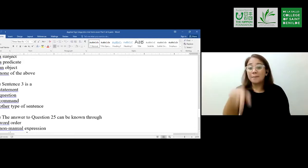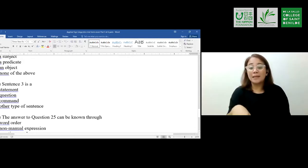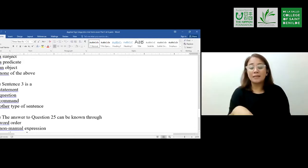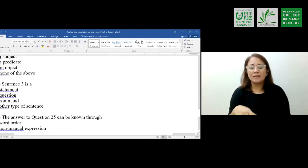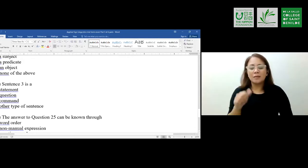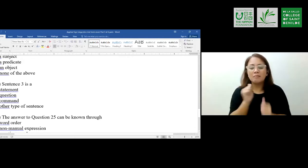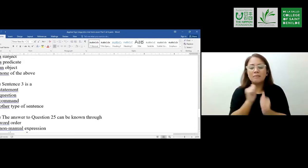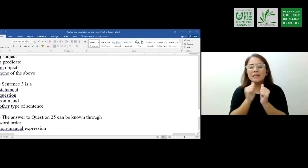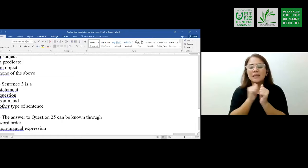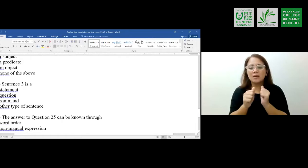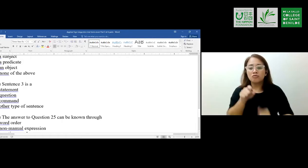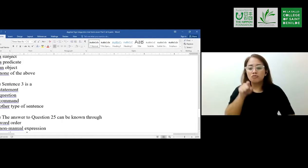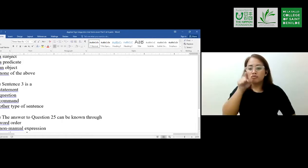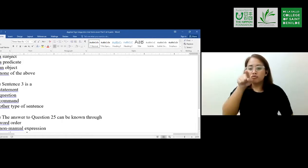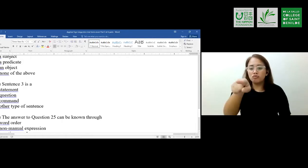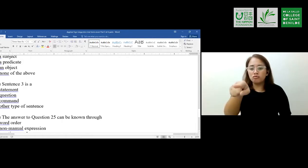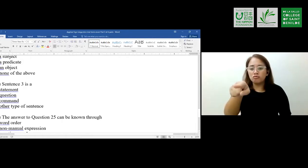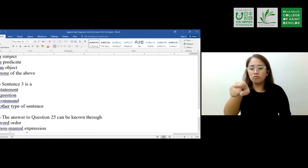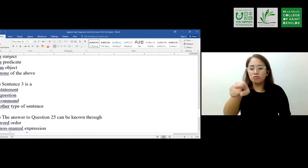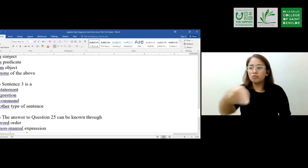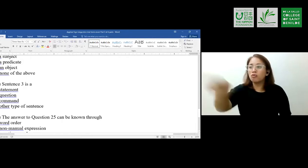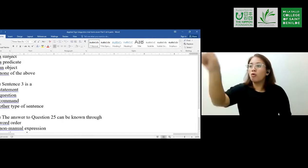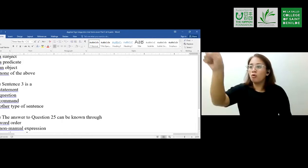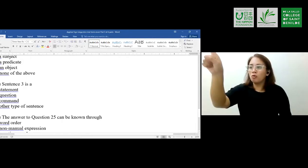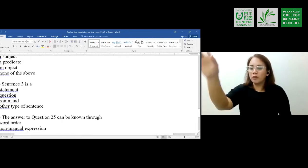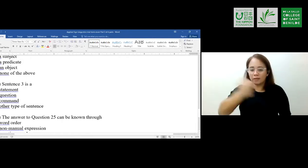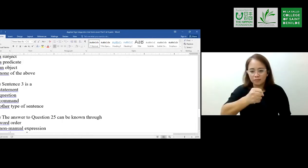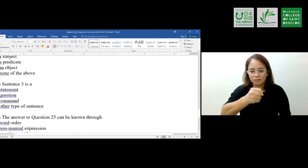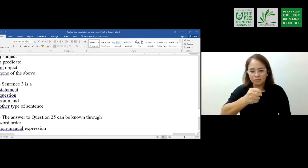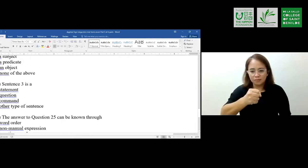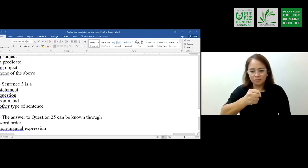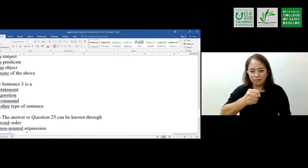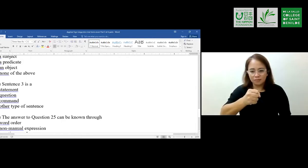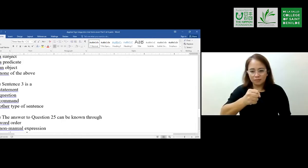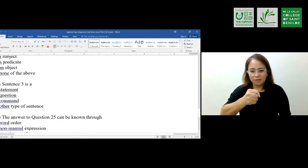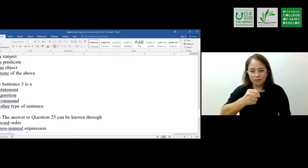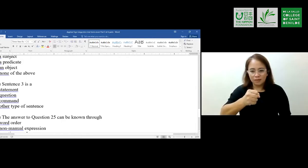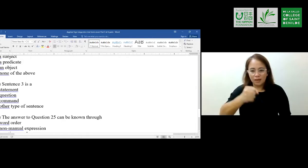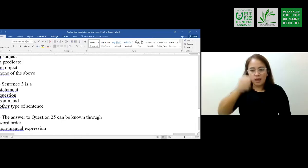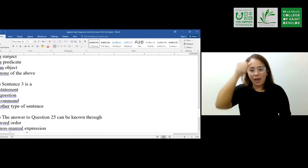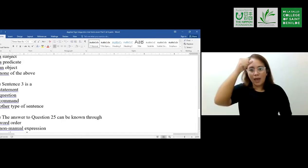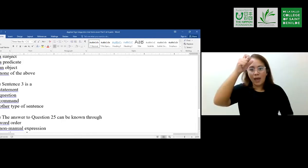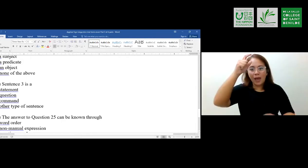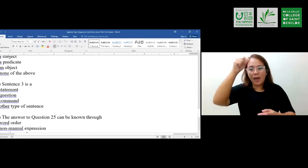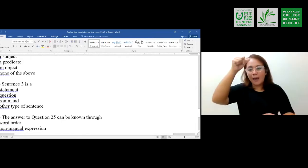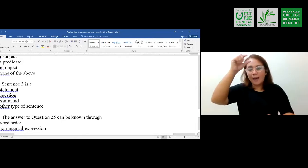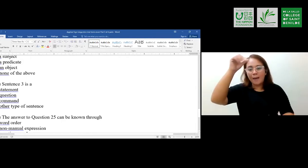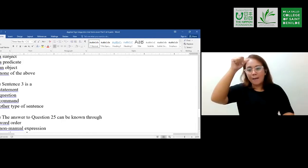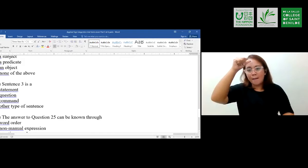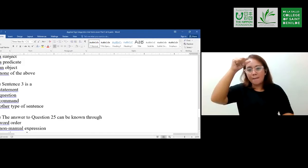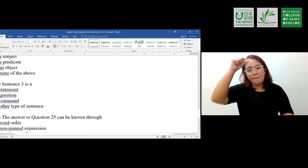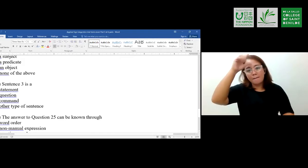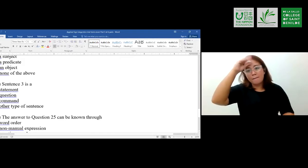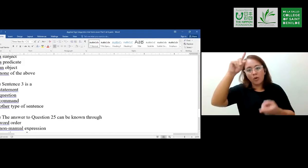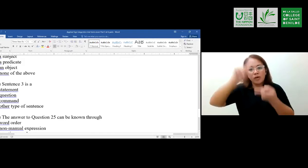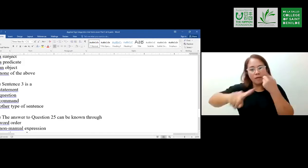you go get a male friend, go get a female friend, telling you what to do.